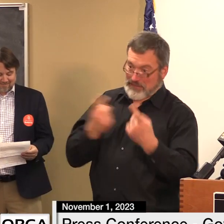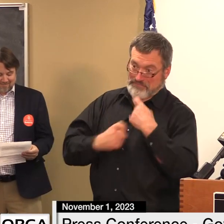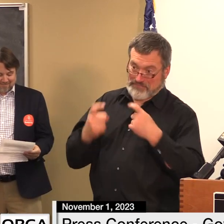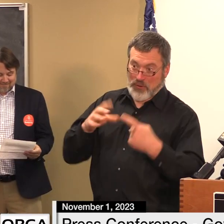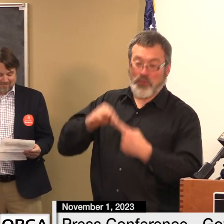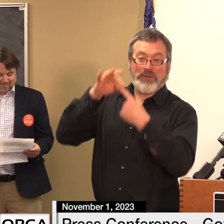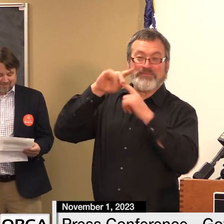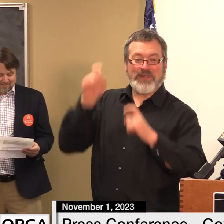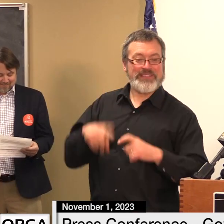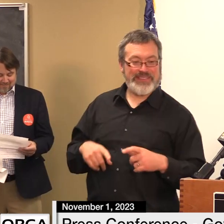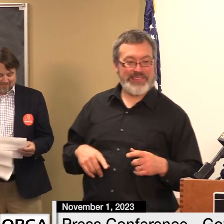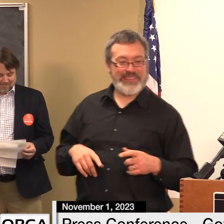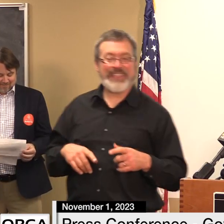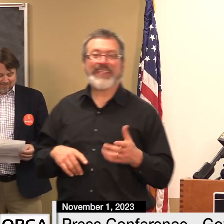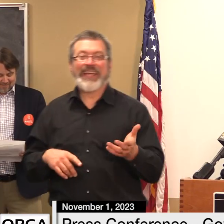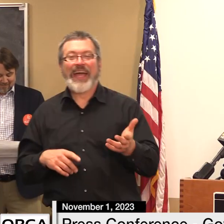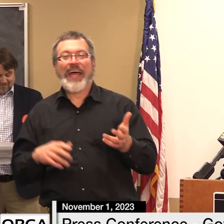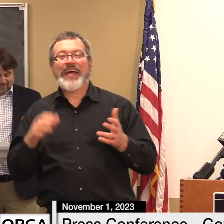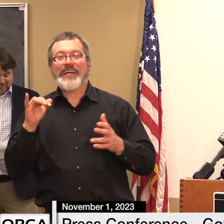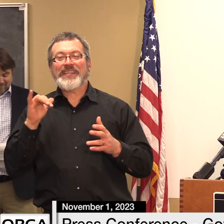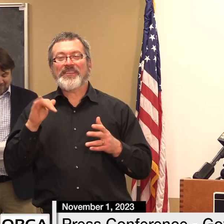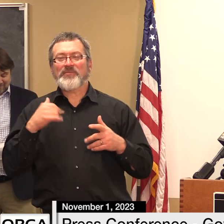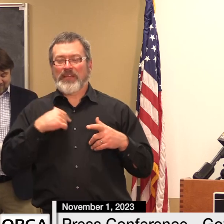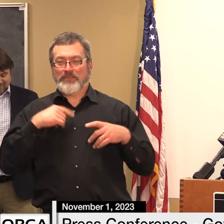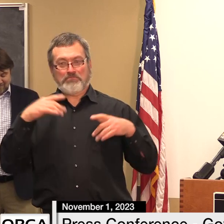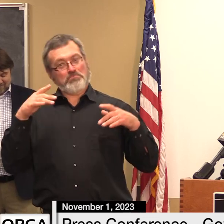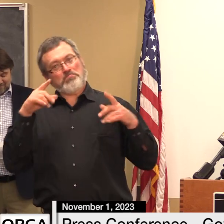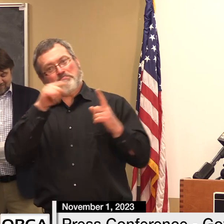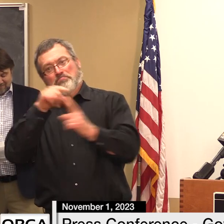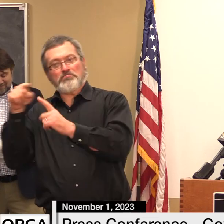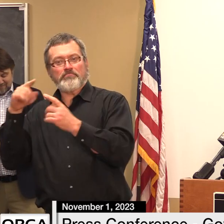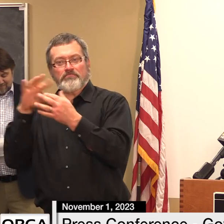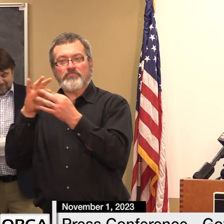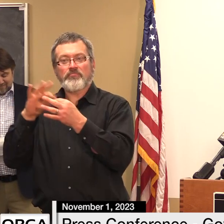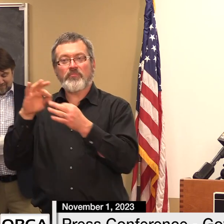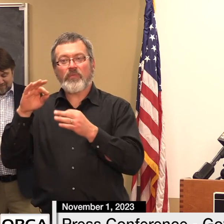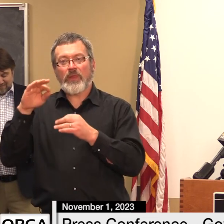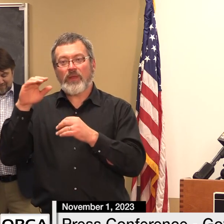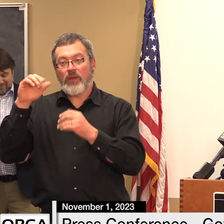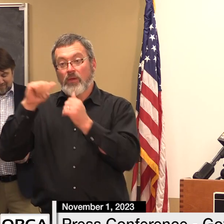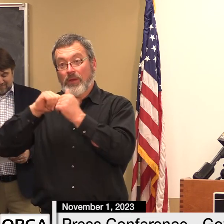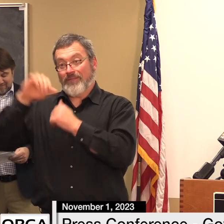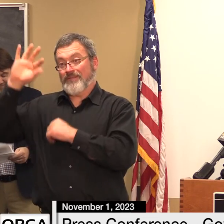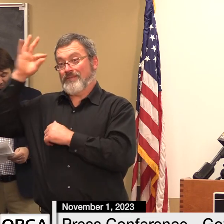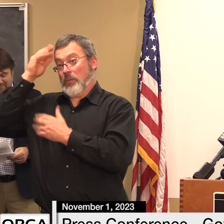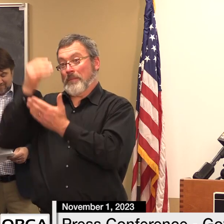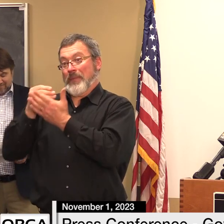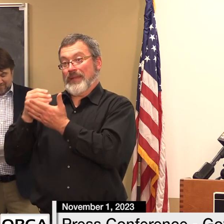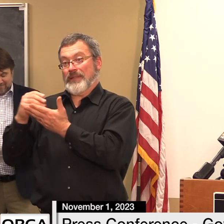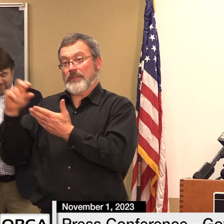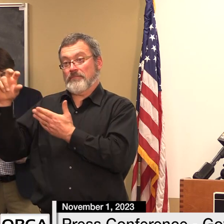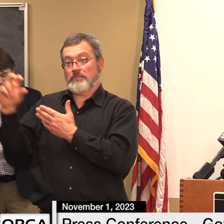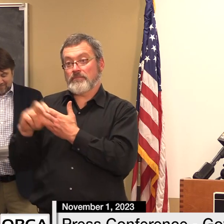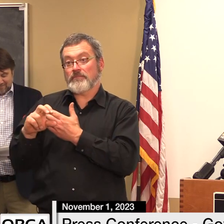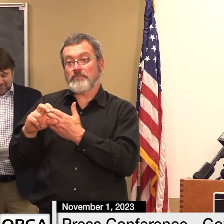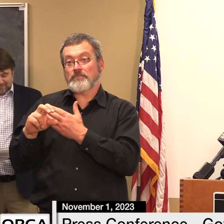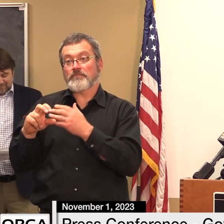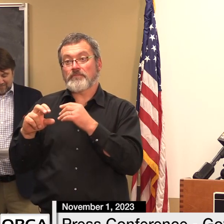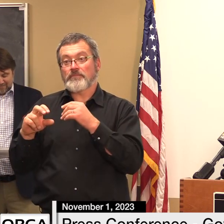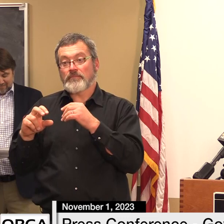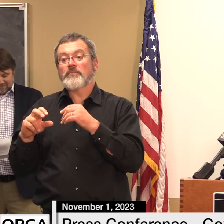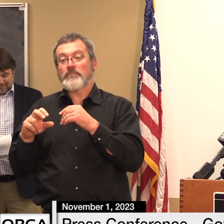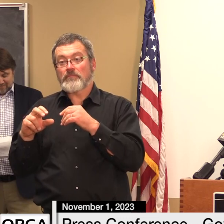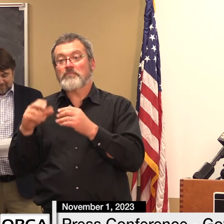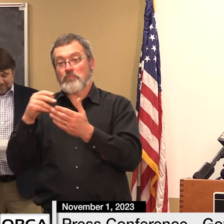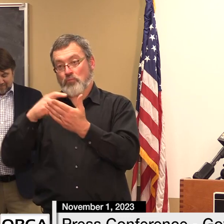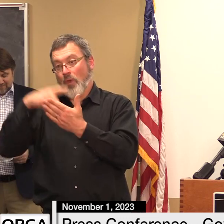I know there was a lot of concern, kind of post, you know, federal windfall about liking funding because it went up by a ton during